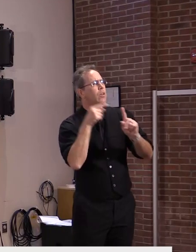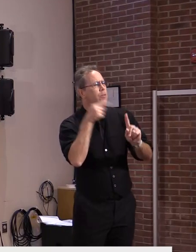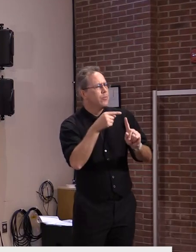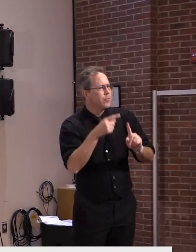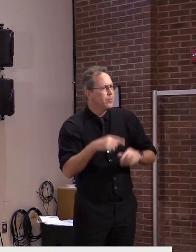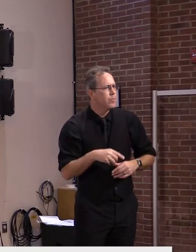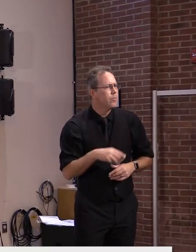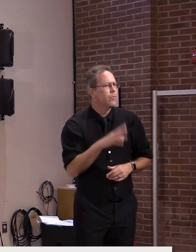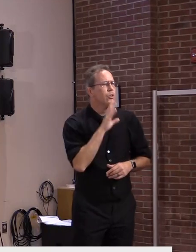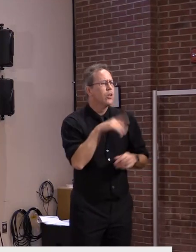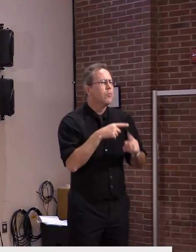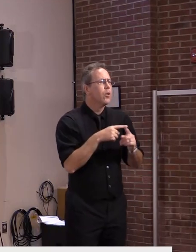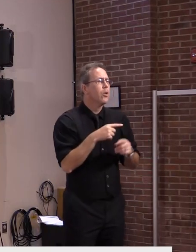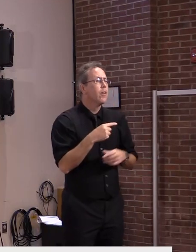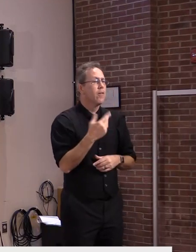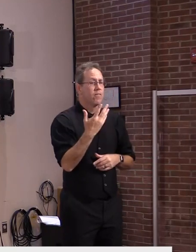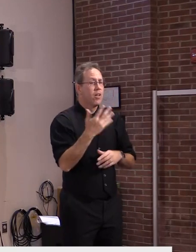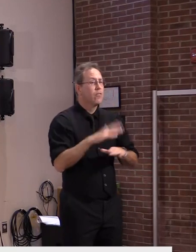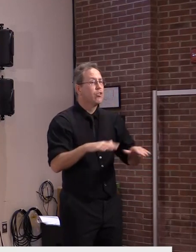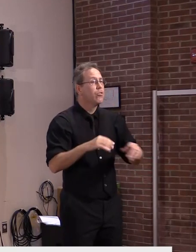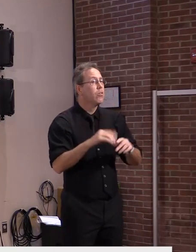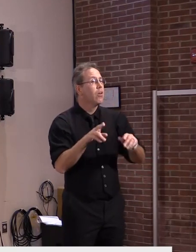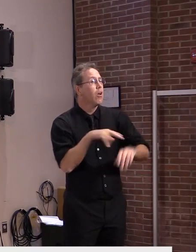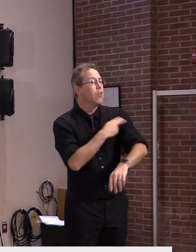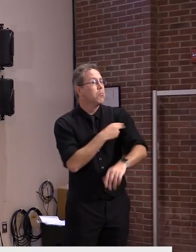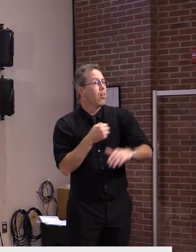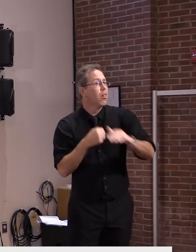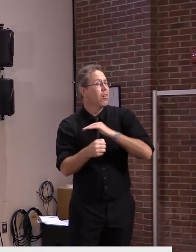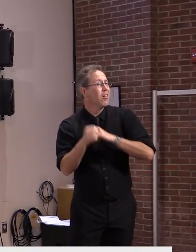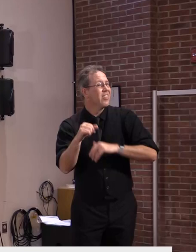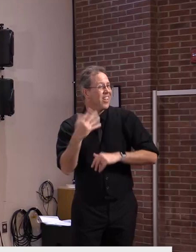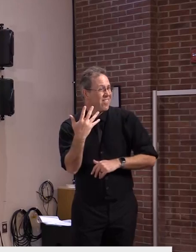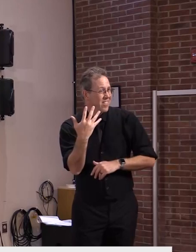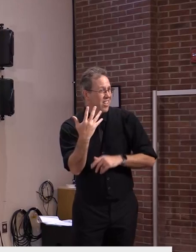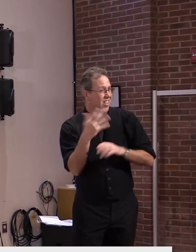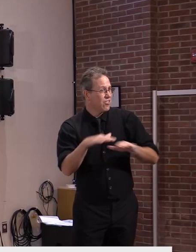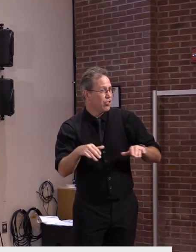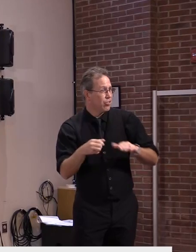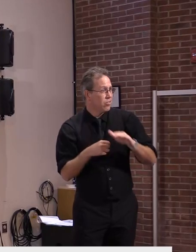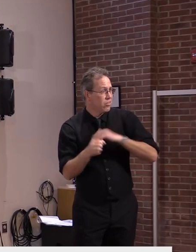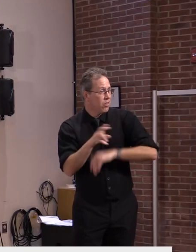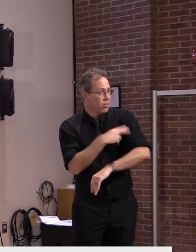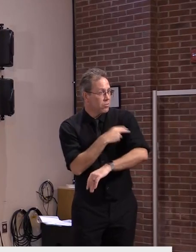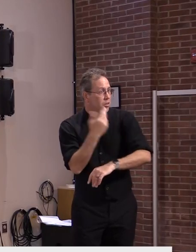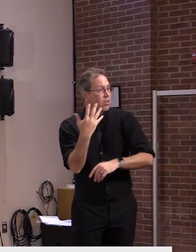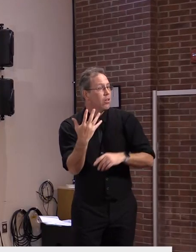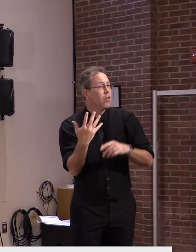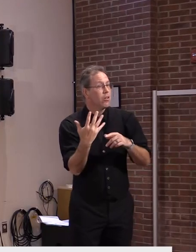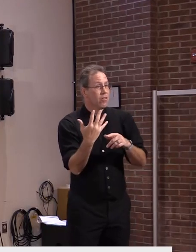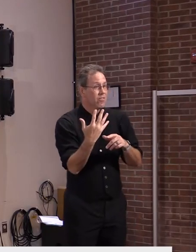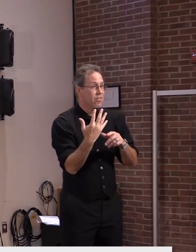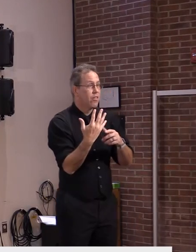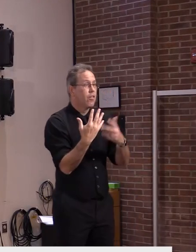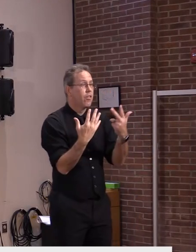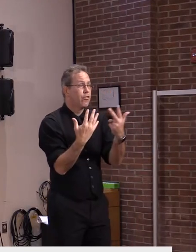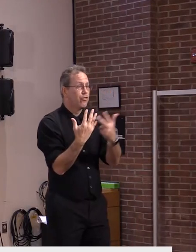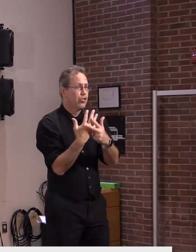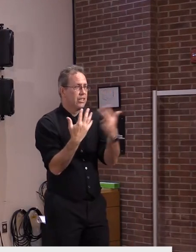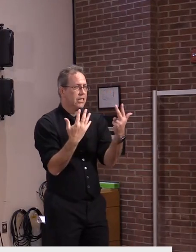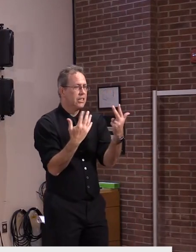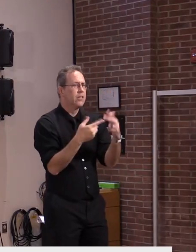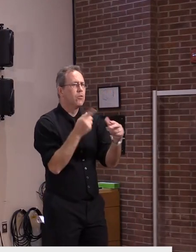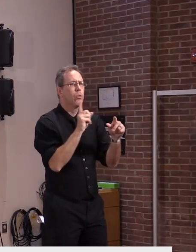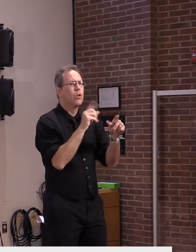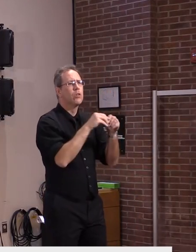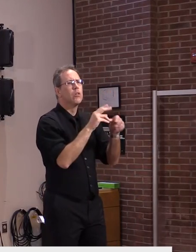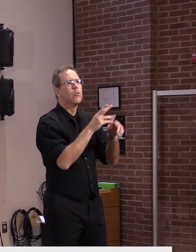cases today, but 3 of them are actually at the Brattleboro retreat. So they were